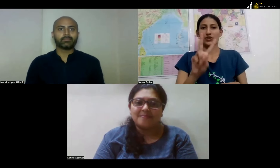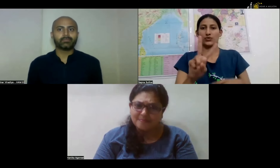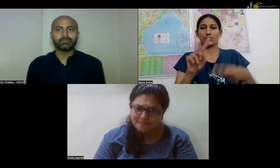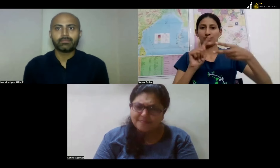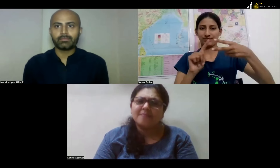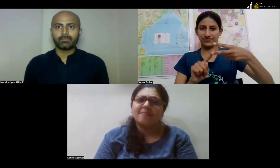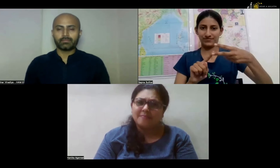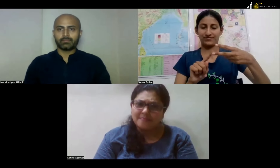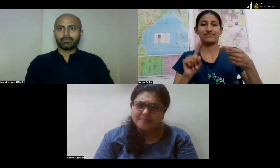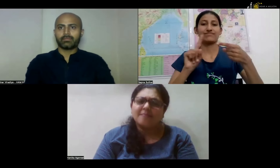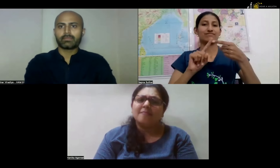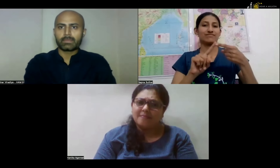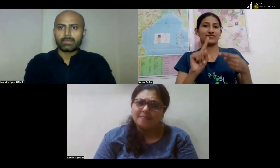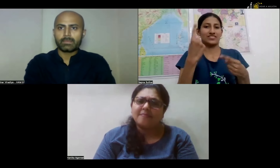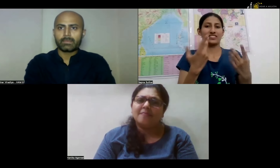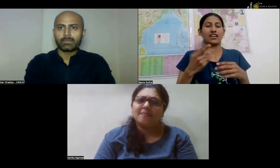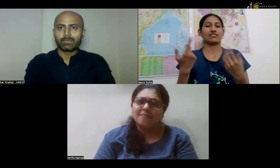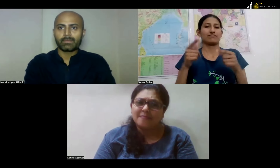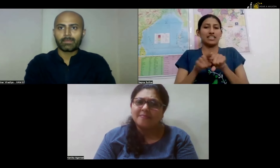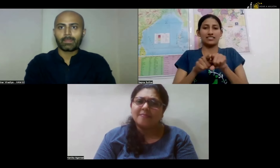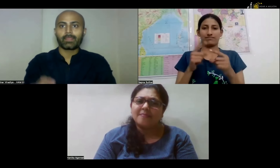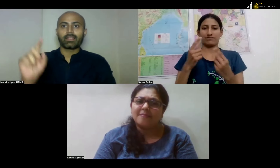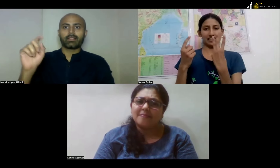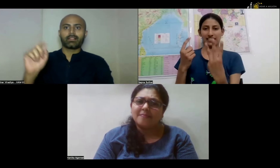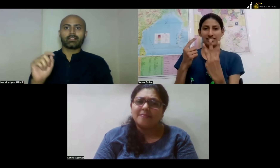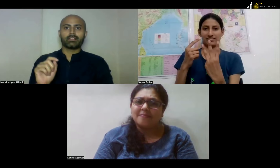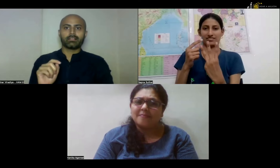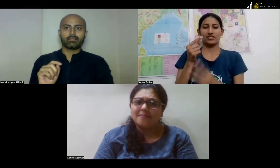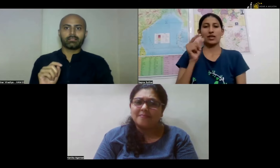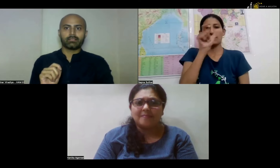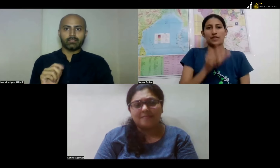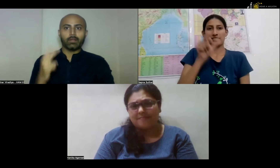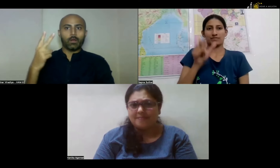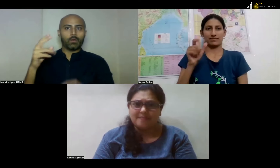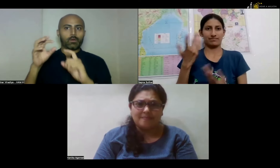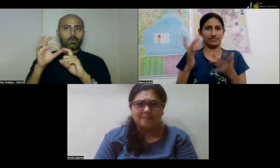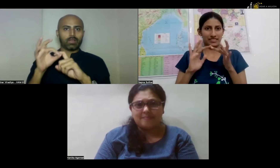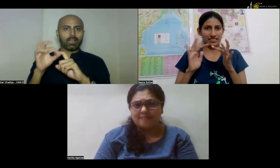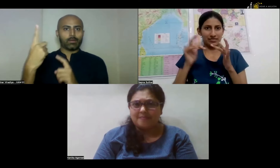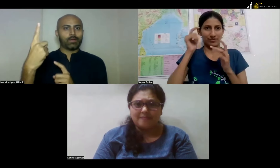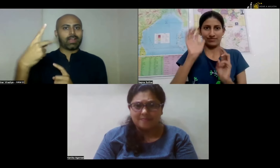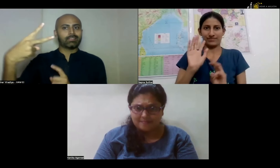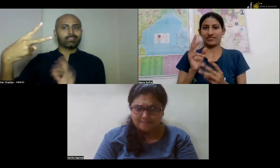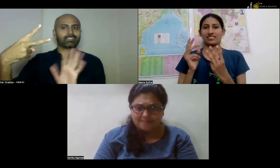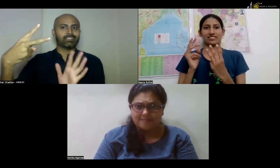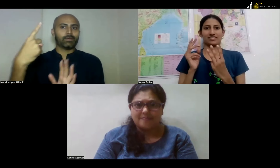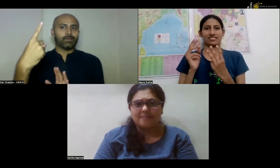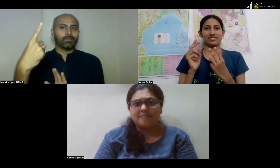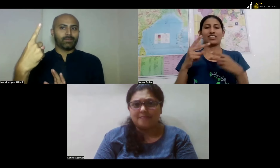Okay, so I have a one doubt. Sorry, I would like to ask you 2 questions.